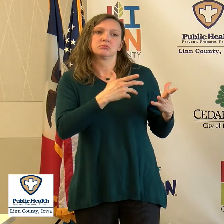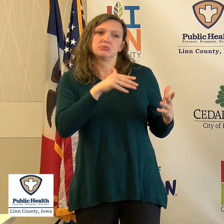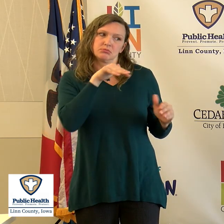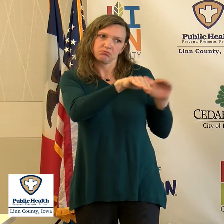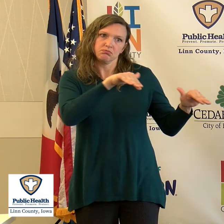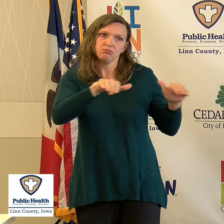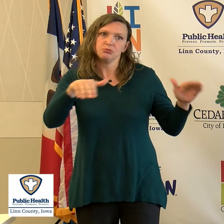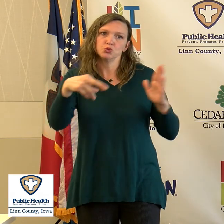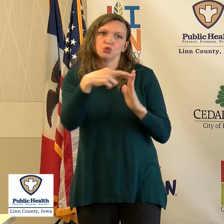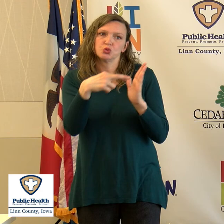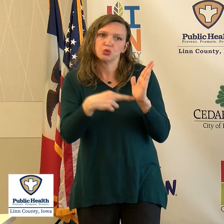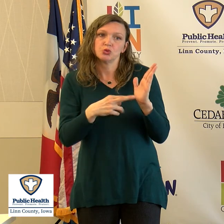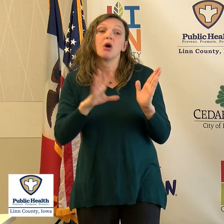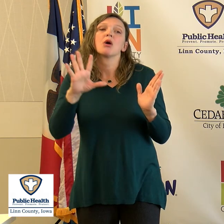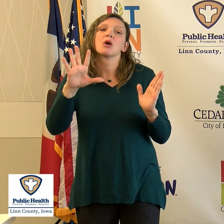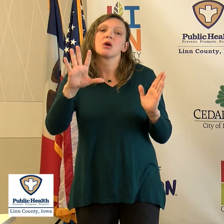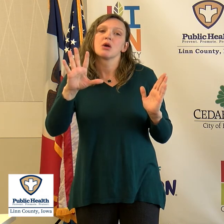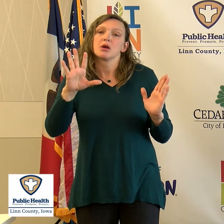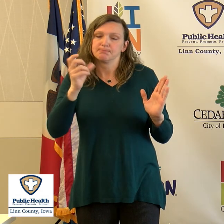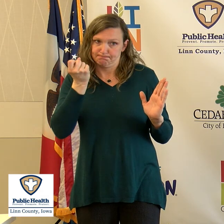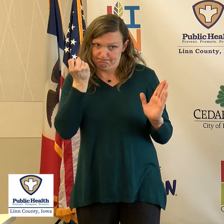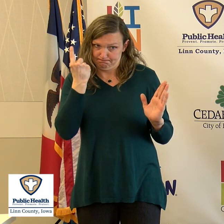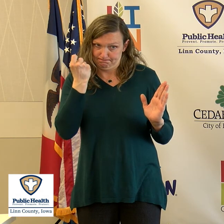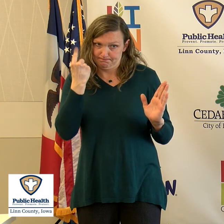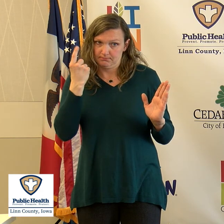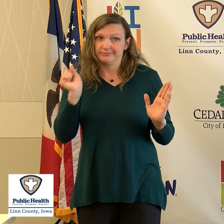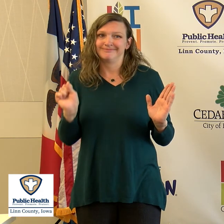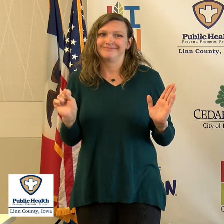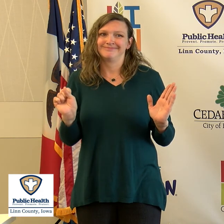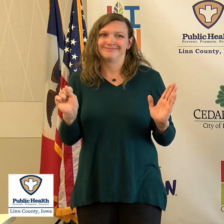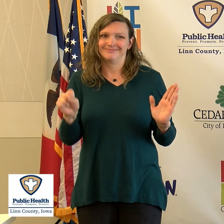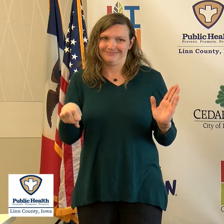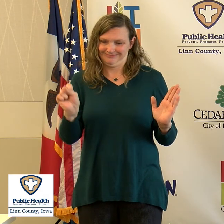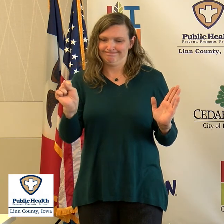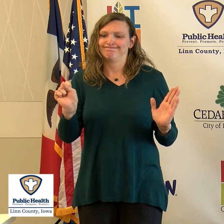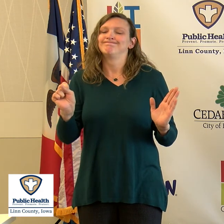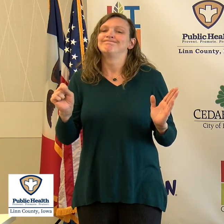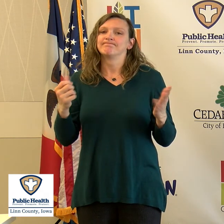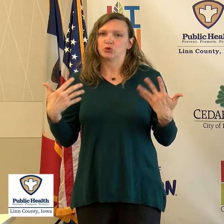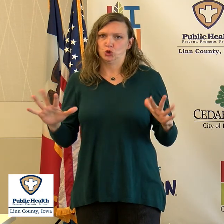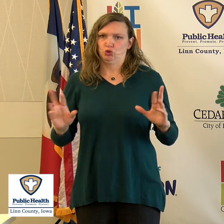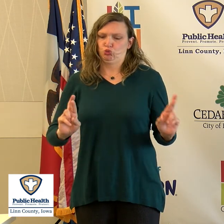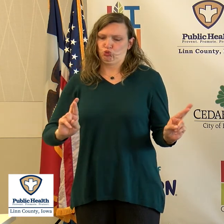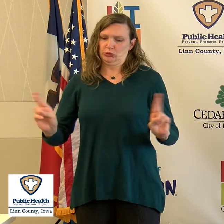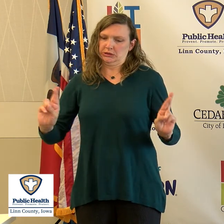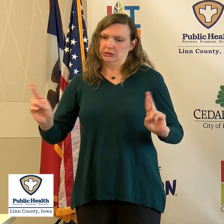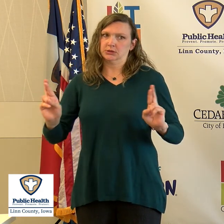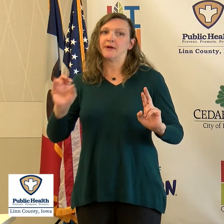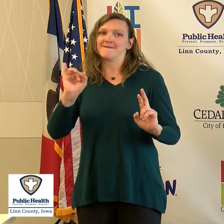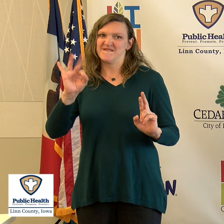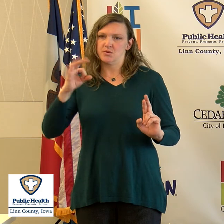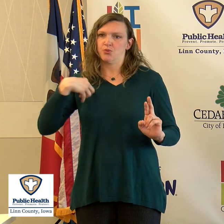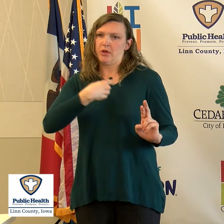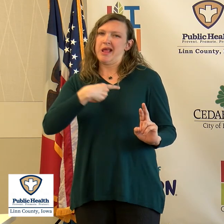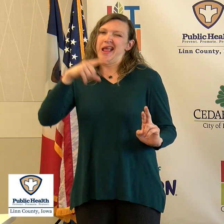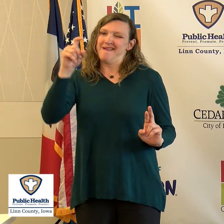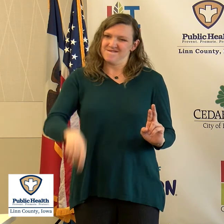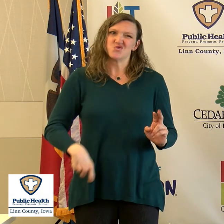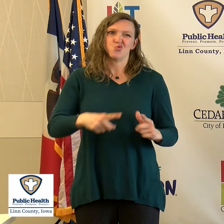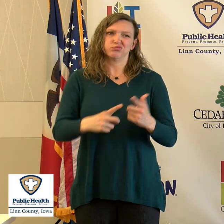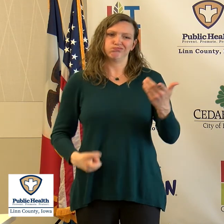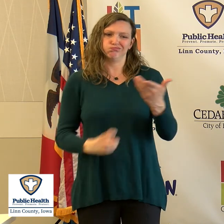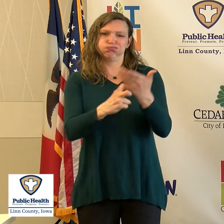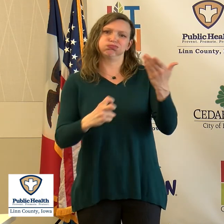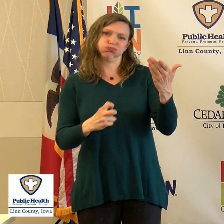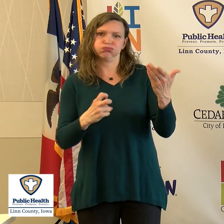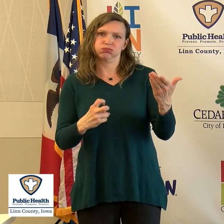are prepared to issue citations or charge individuals who refuse to